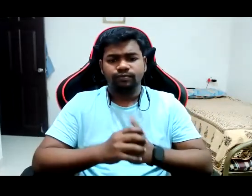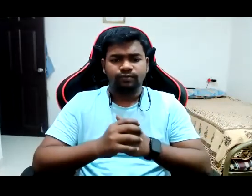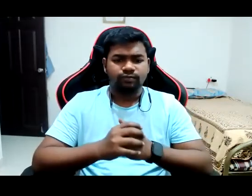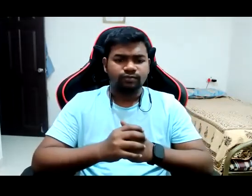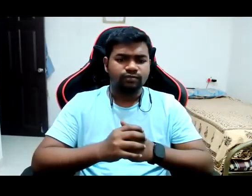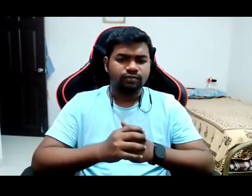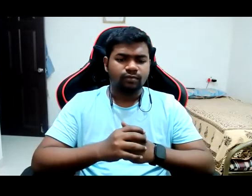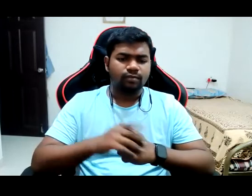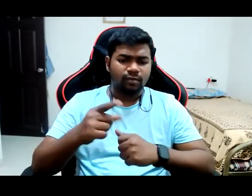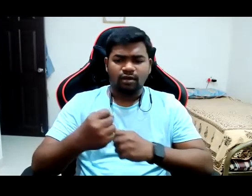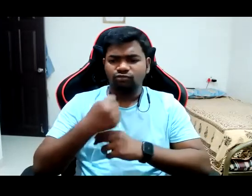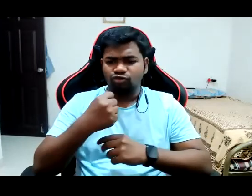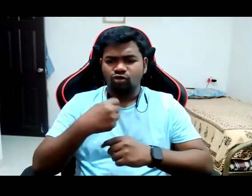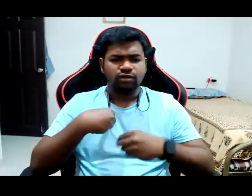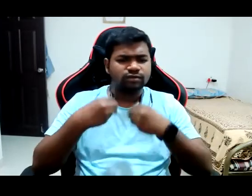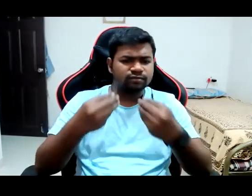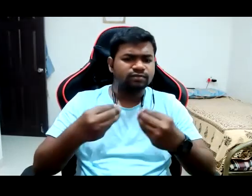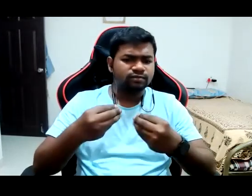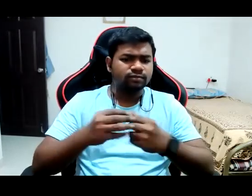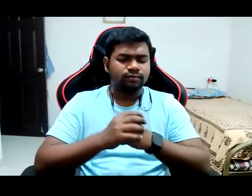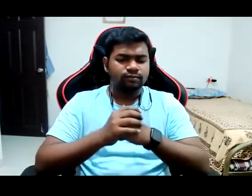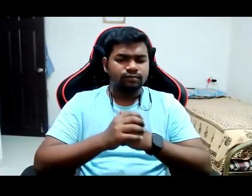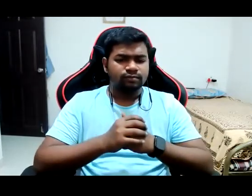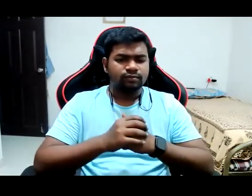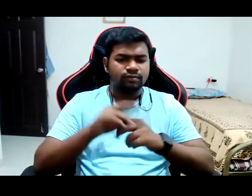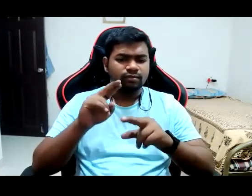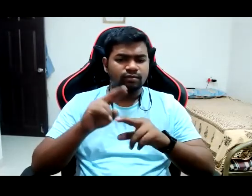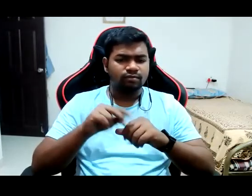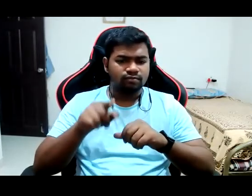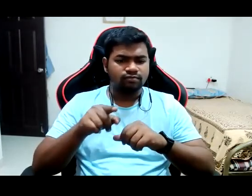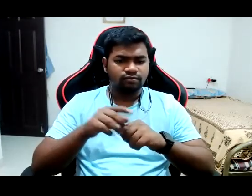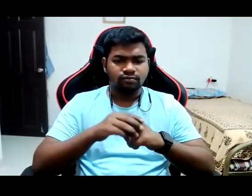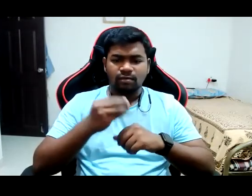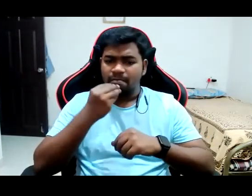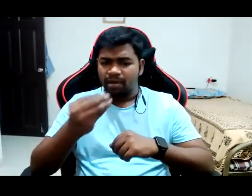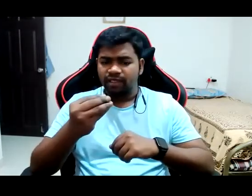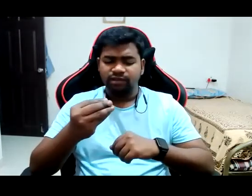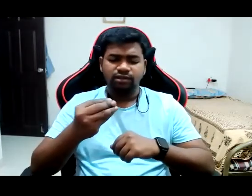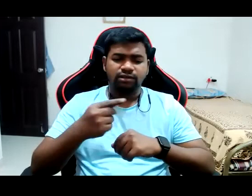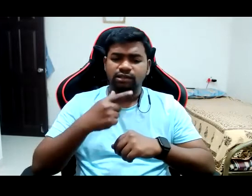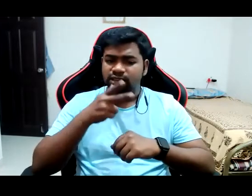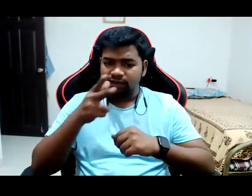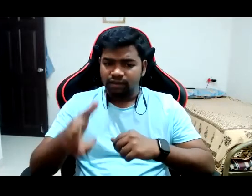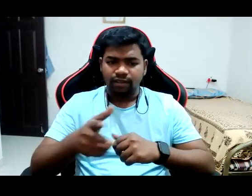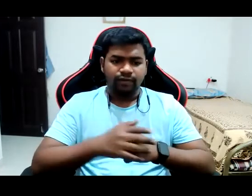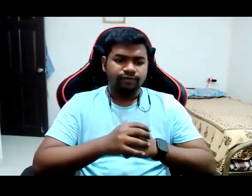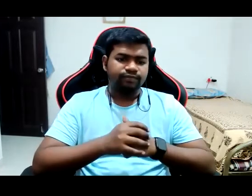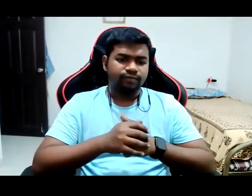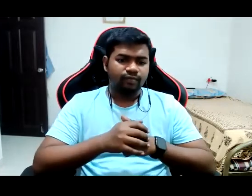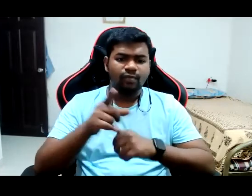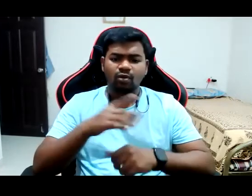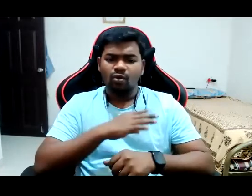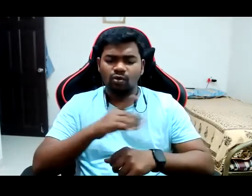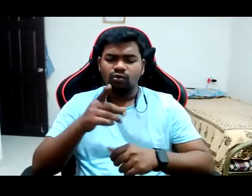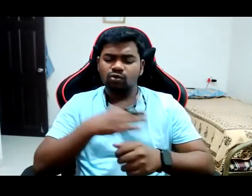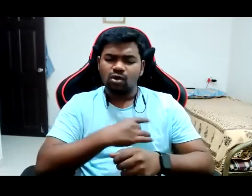things that I would strongly recommend, by the way, is please say when you like an idea,